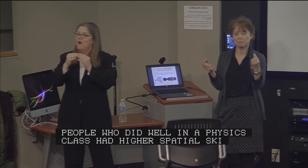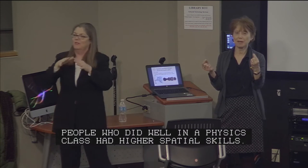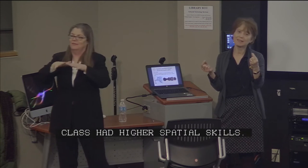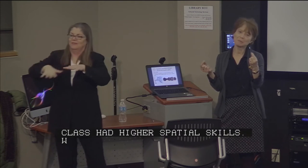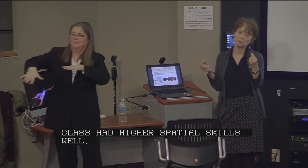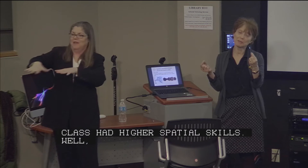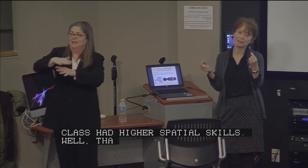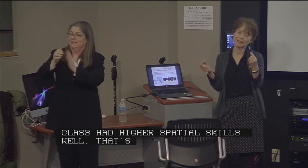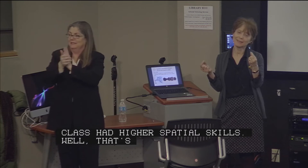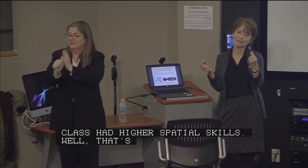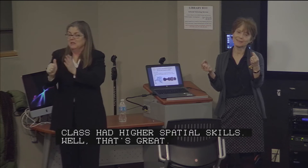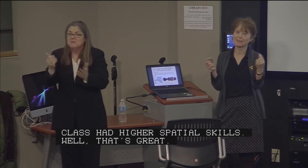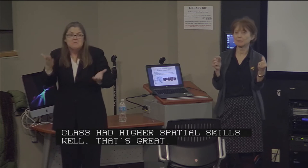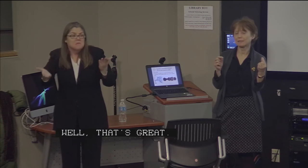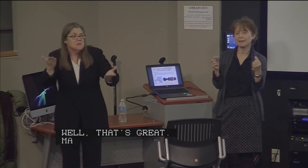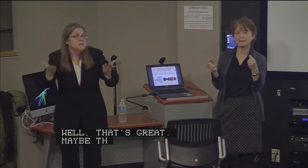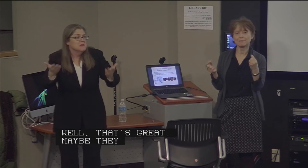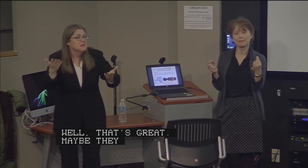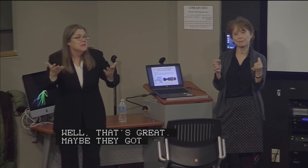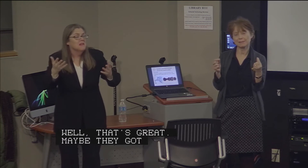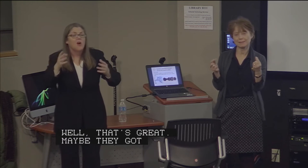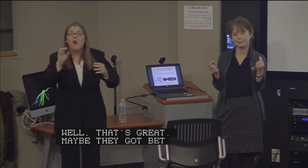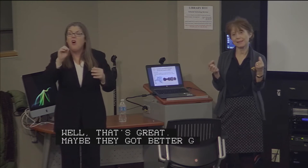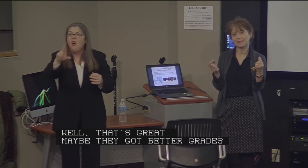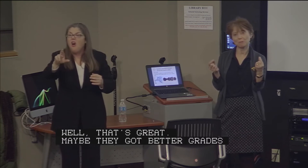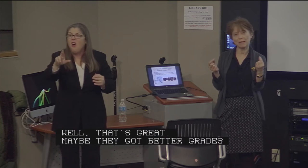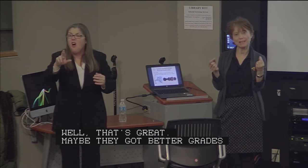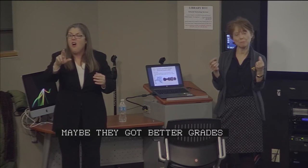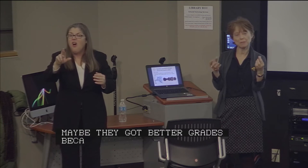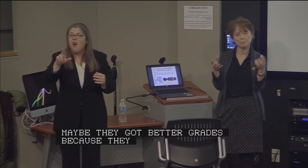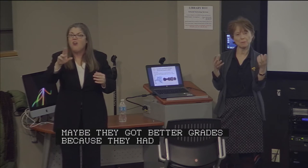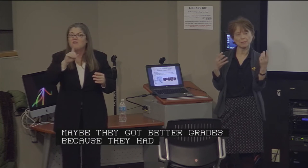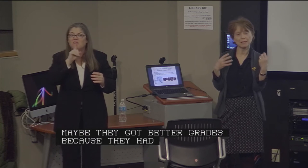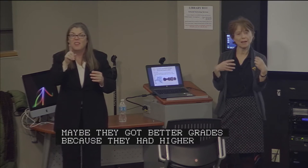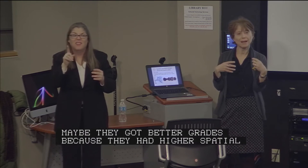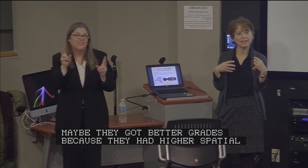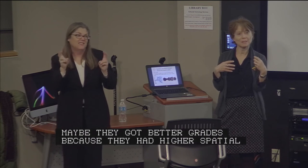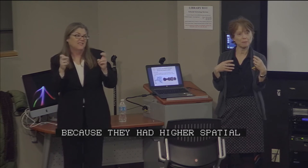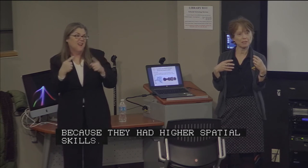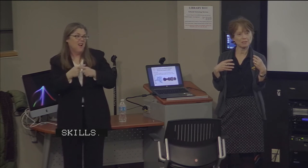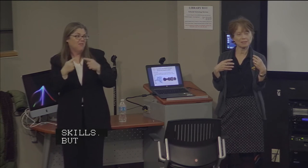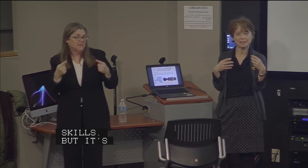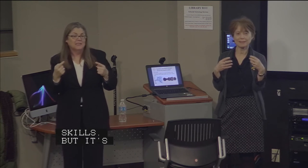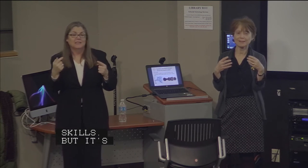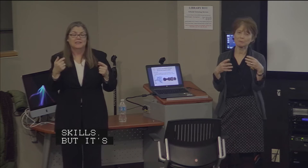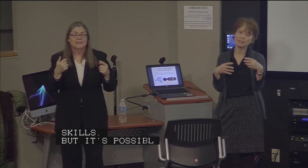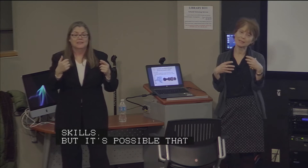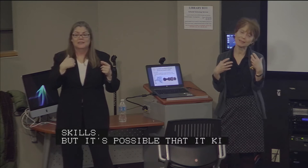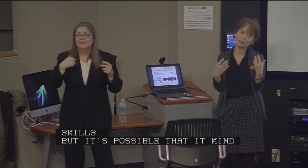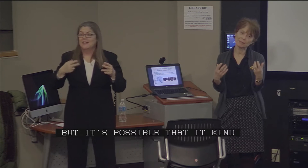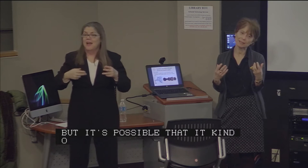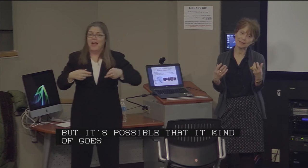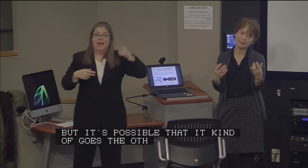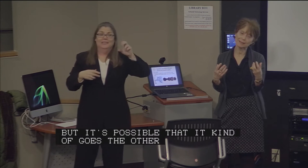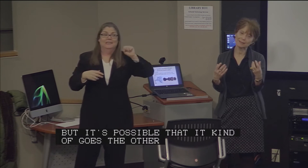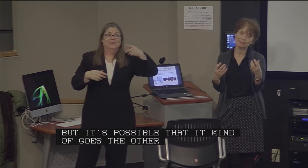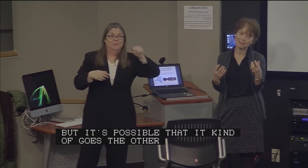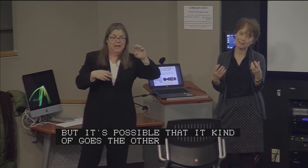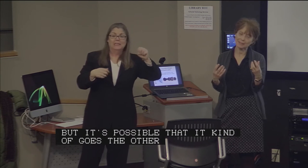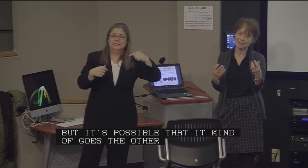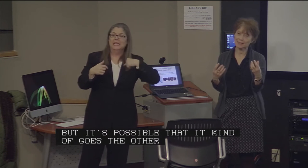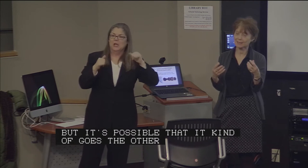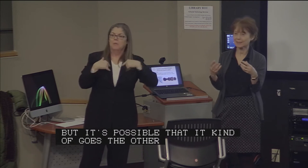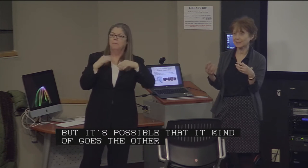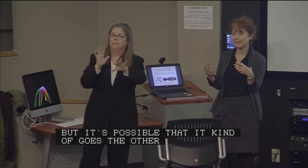it's possible that, you know, it kind of goes the other way, that people with high spatial skills really self-select into